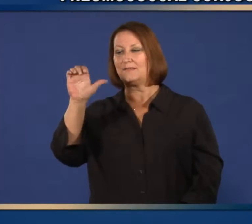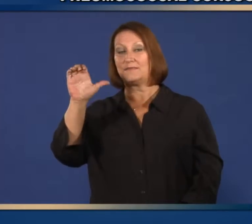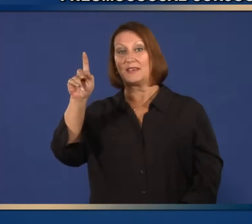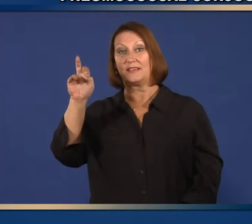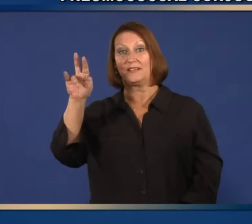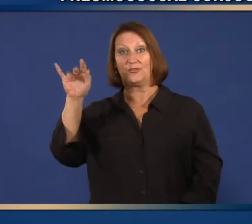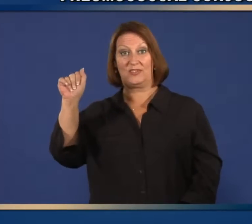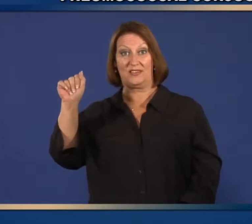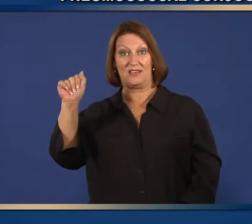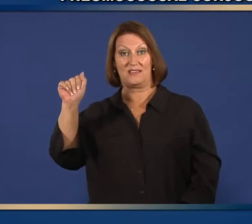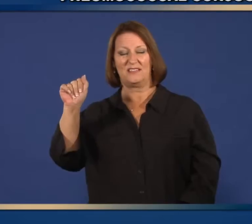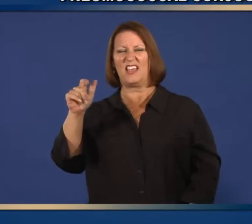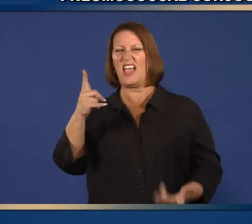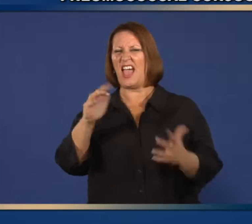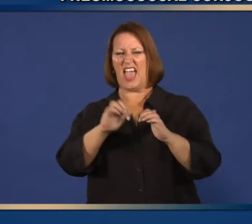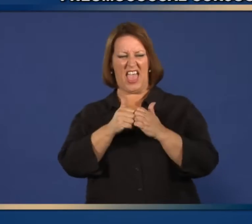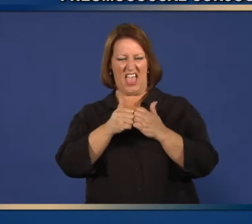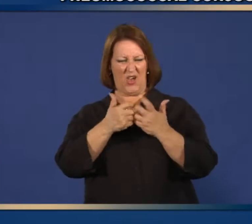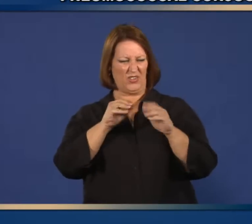children.